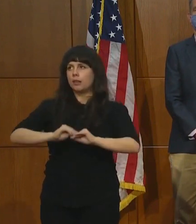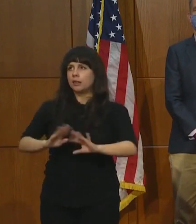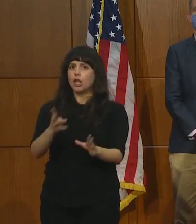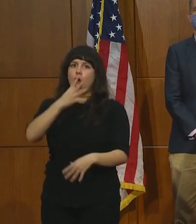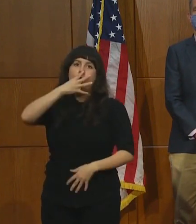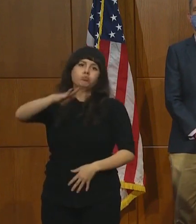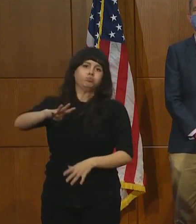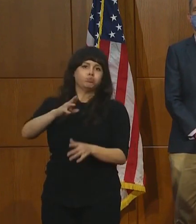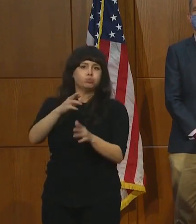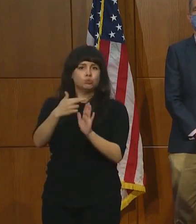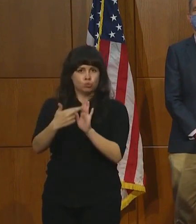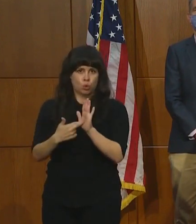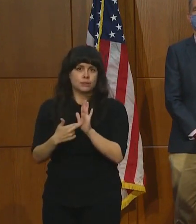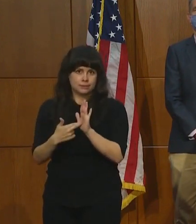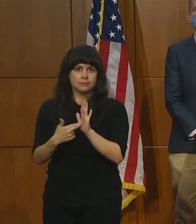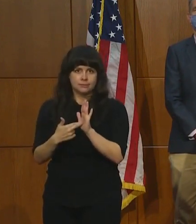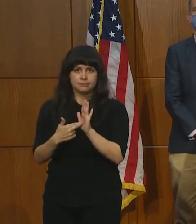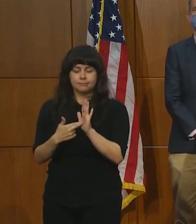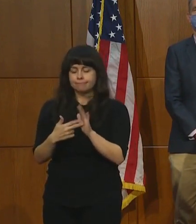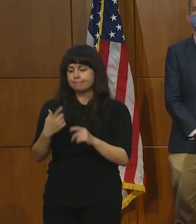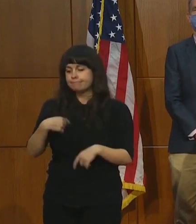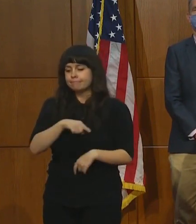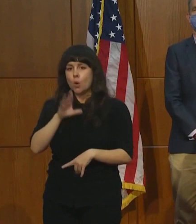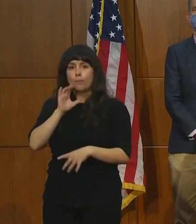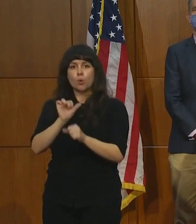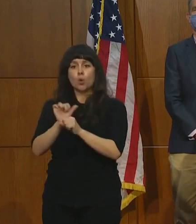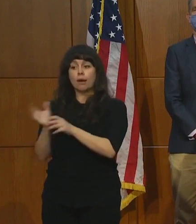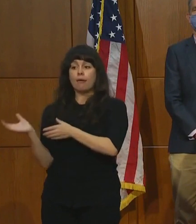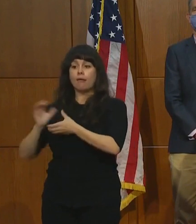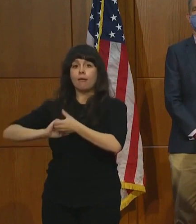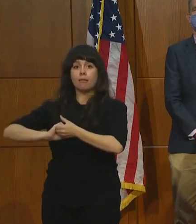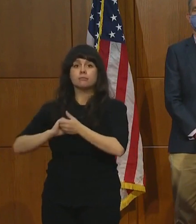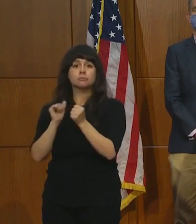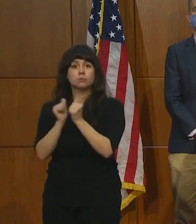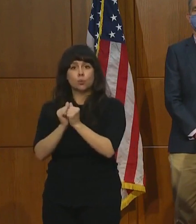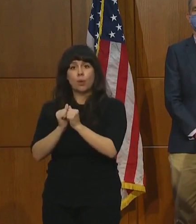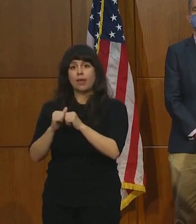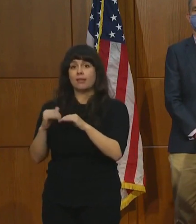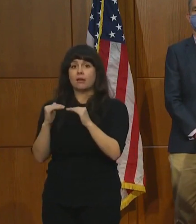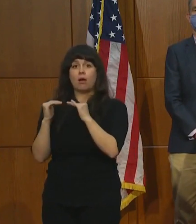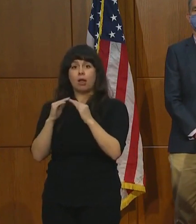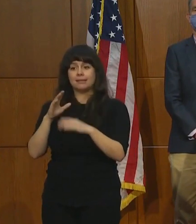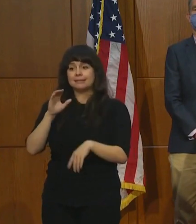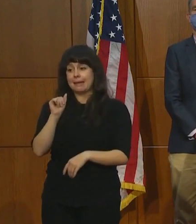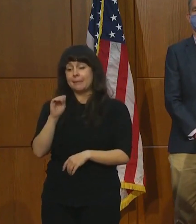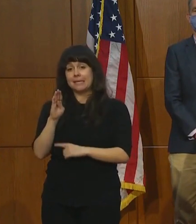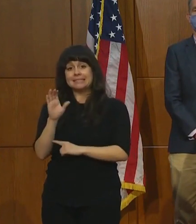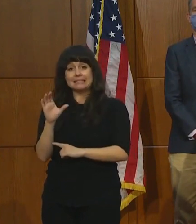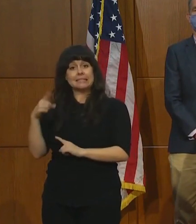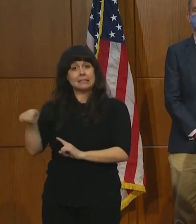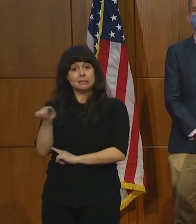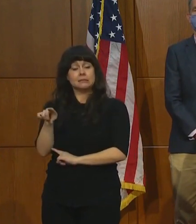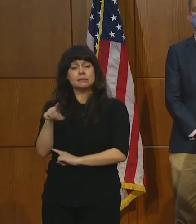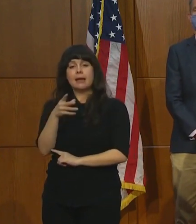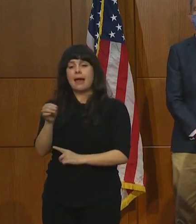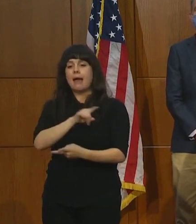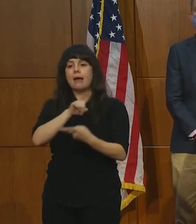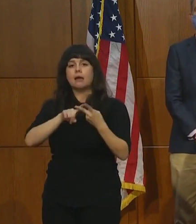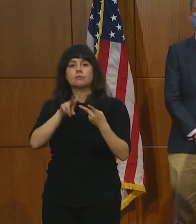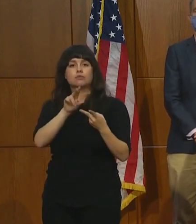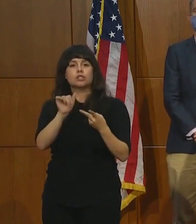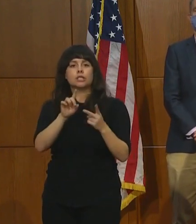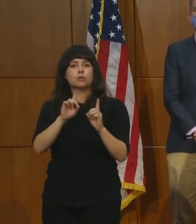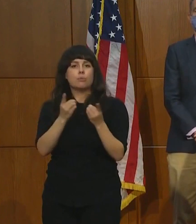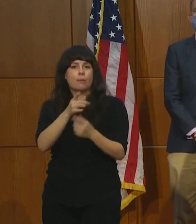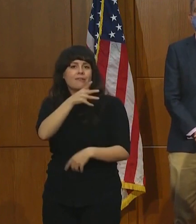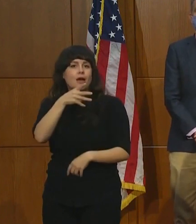the guidelines. We'll be working in conjunction with our colleagues in ABC and Virginia Department of Agriculture